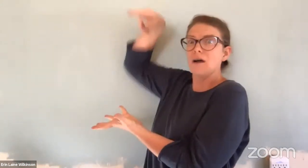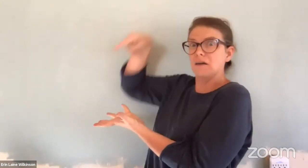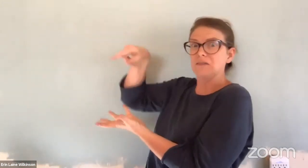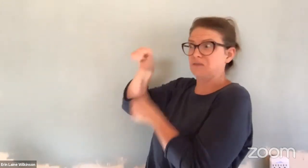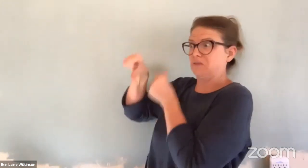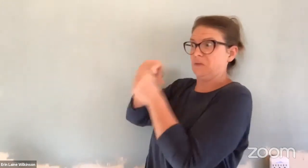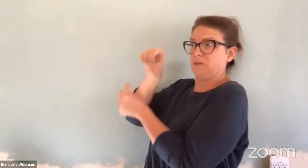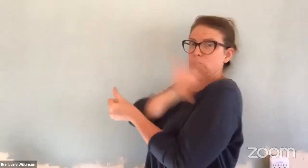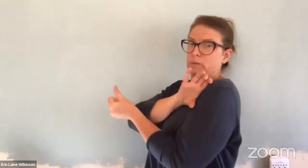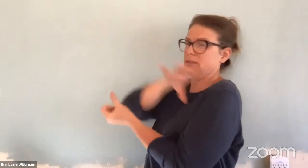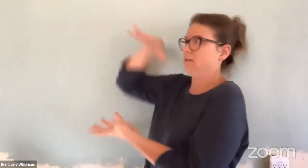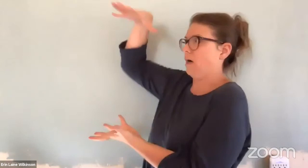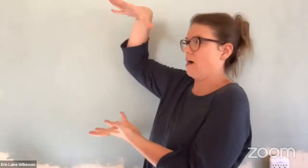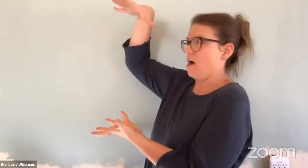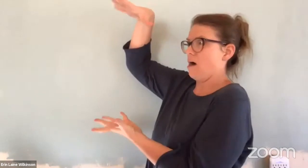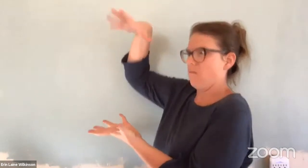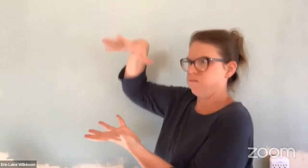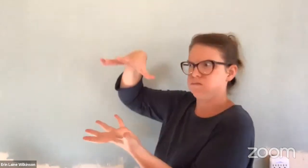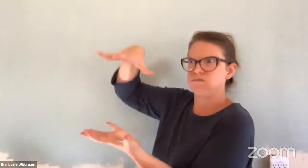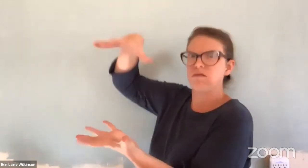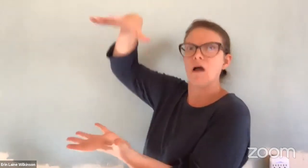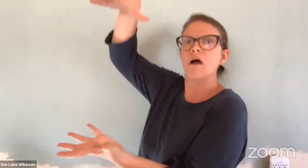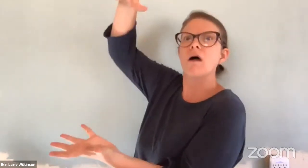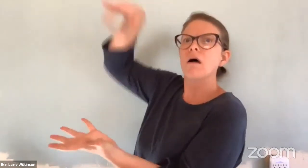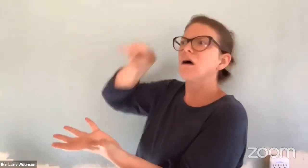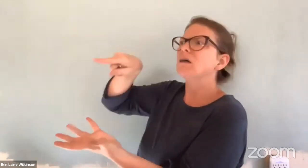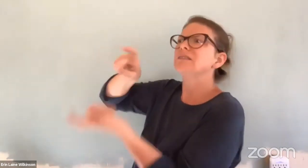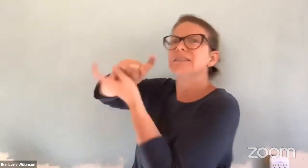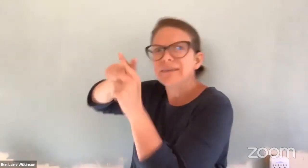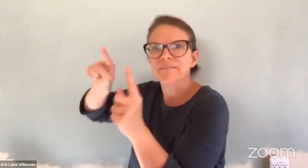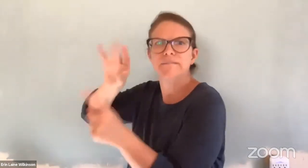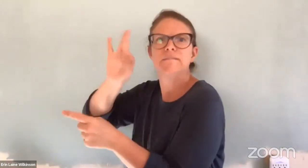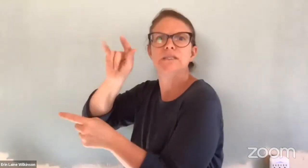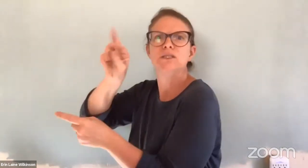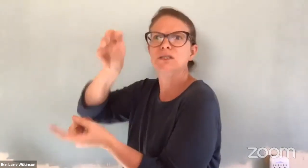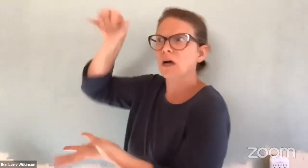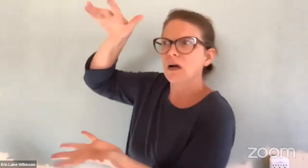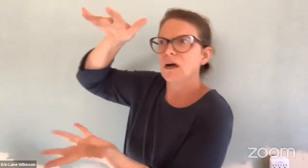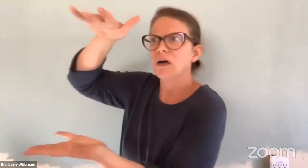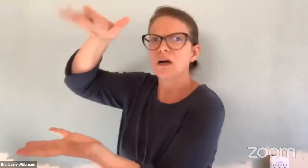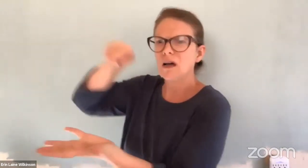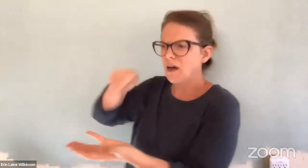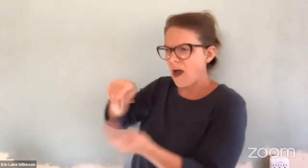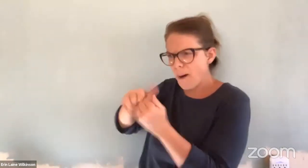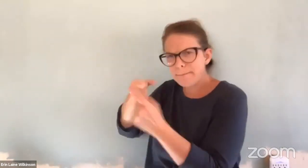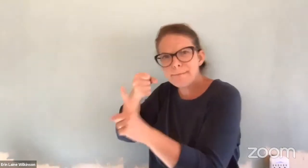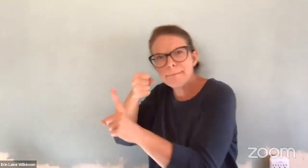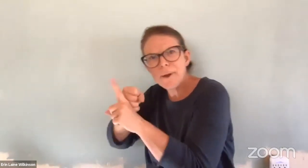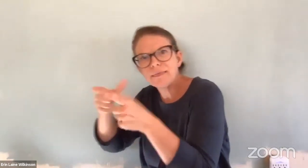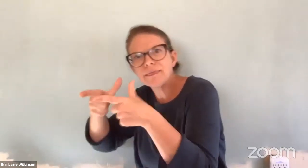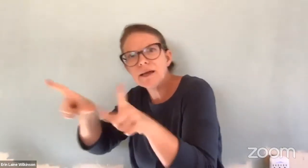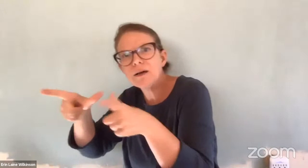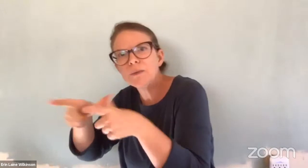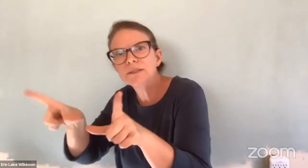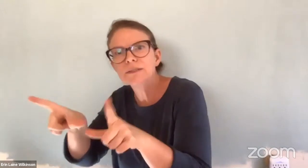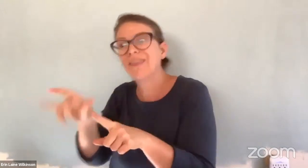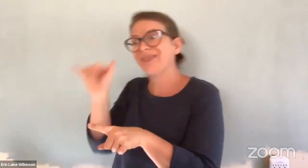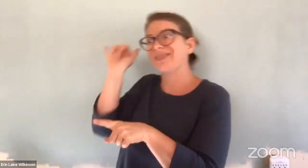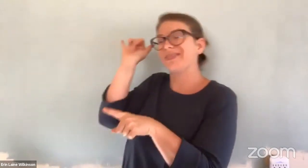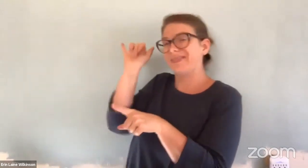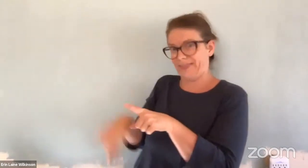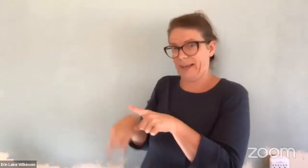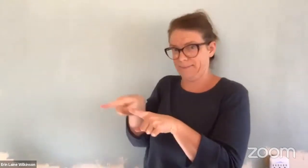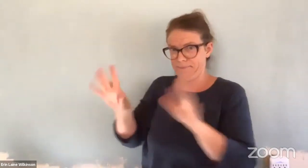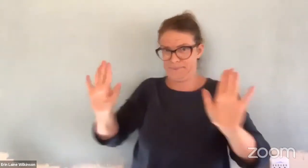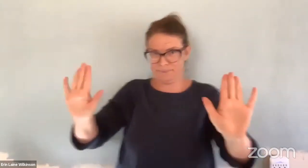have words for that sometimes. So we have this characteristics, and it's sort of fluctuating in terms of how much of it there